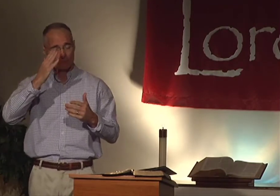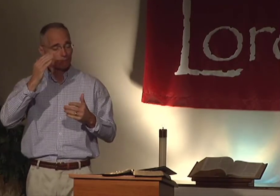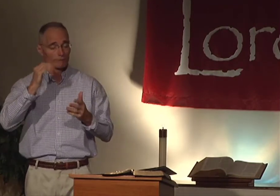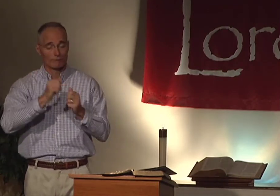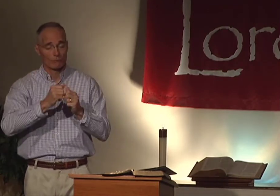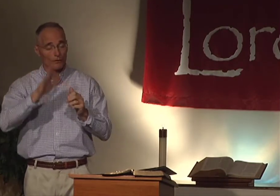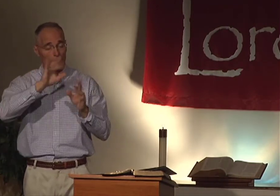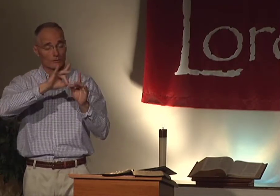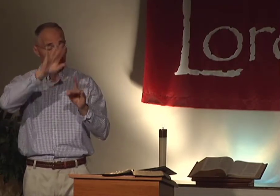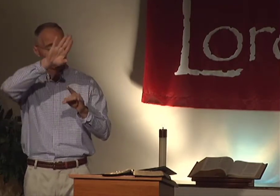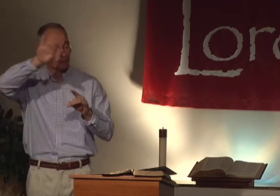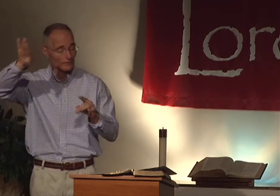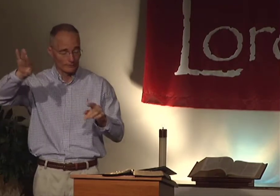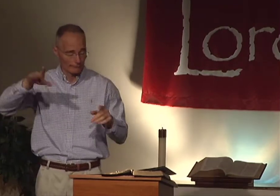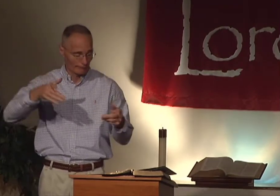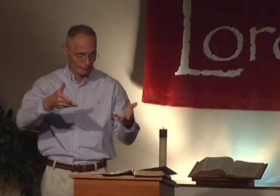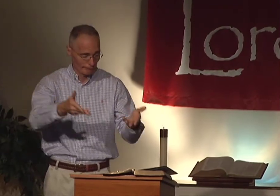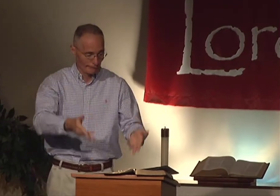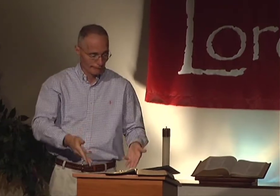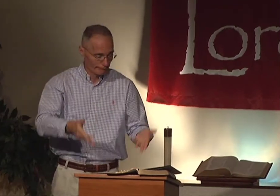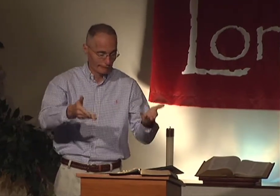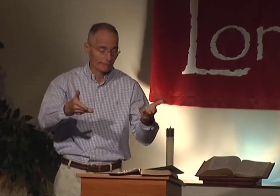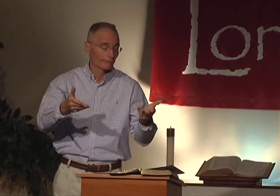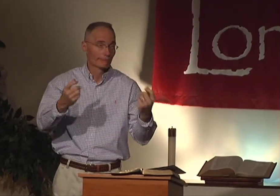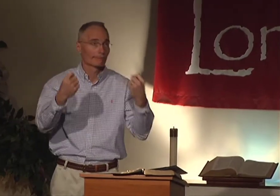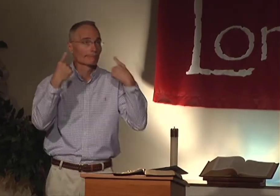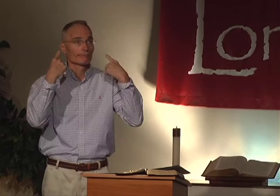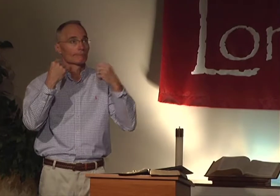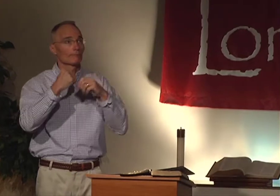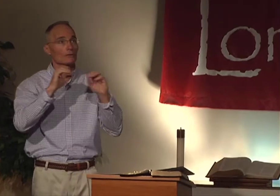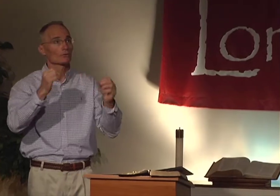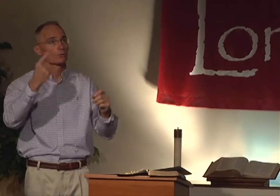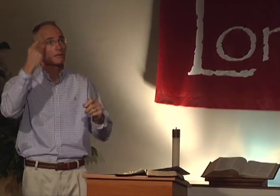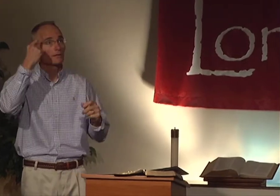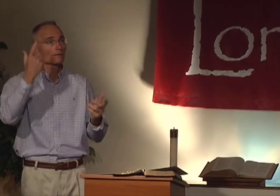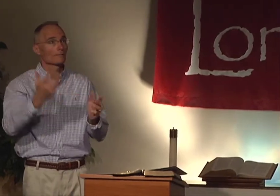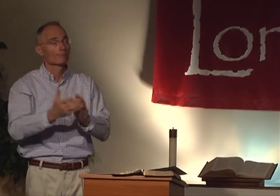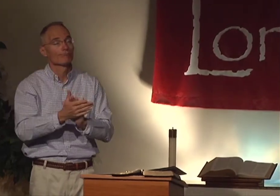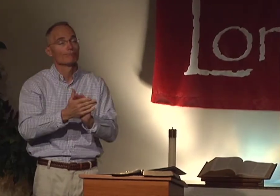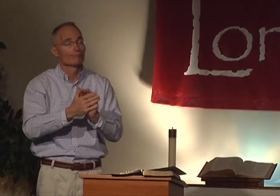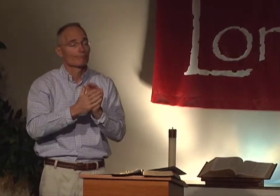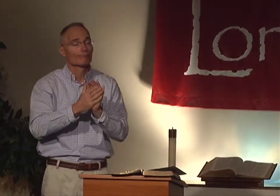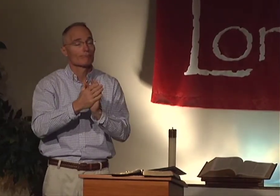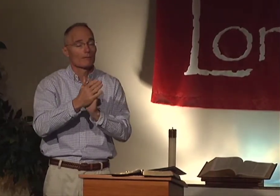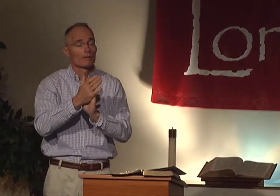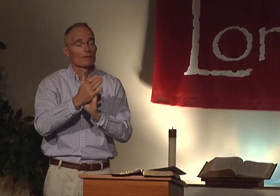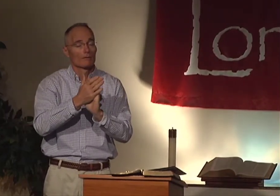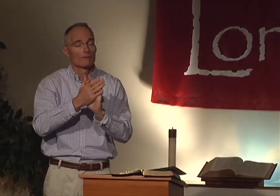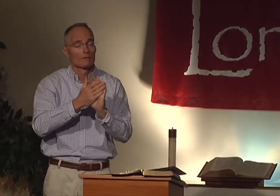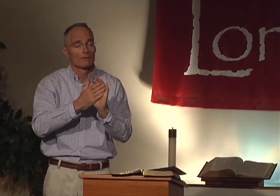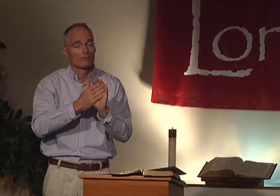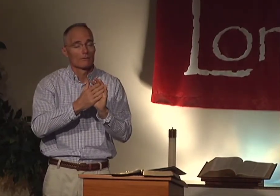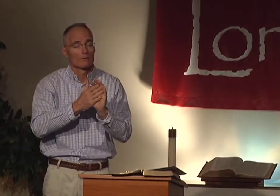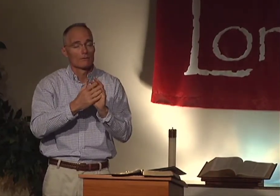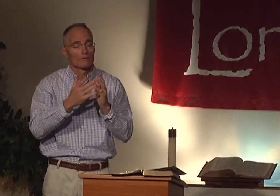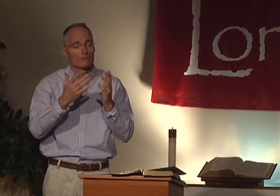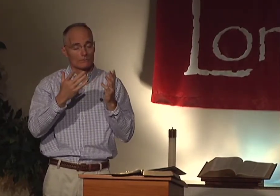We need your help, because without that spiritual guidance, we wouldn't understand this. It would make no sense.